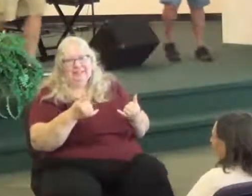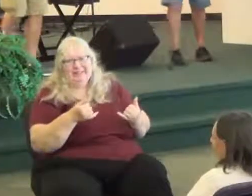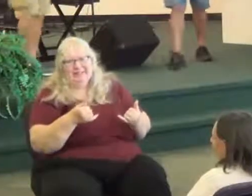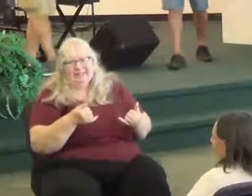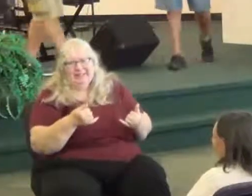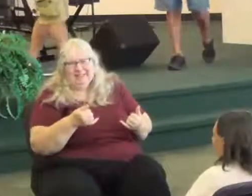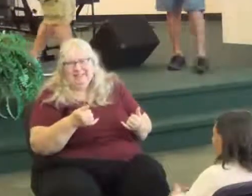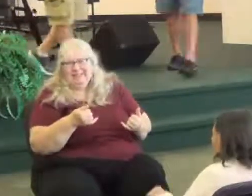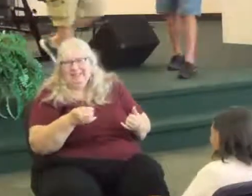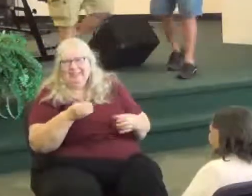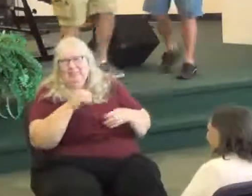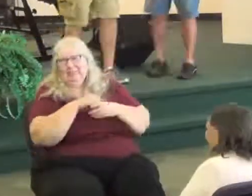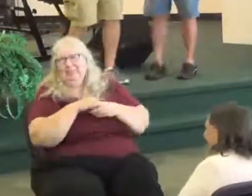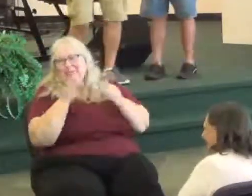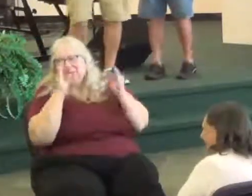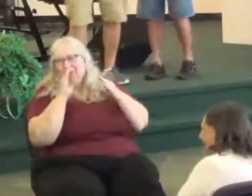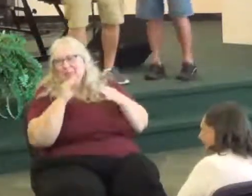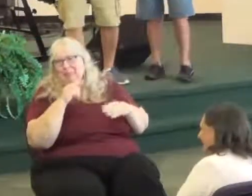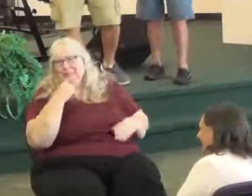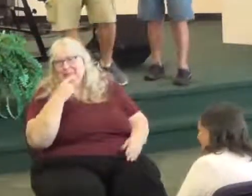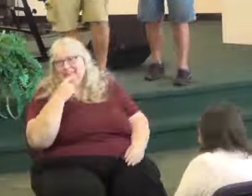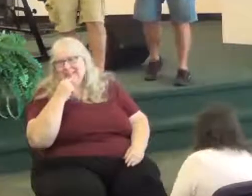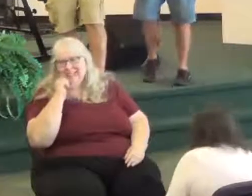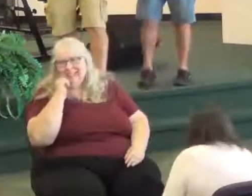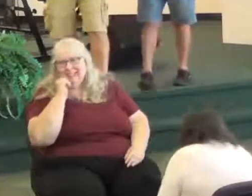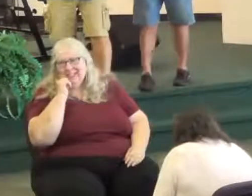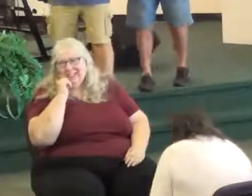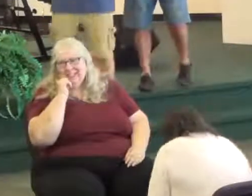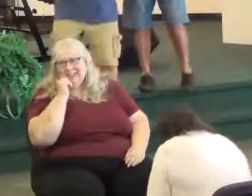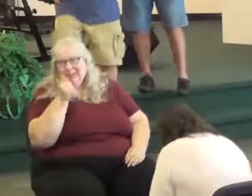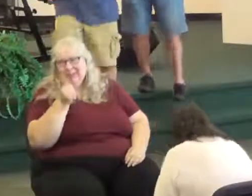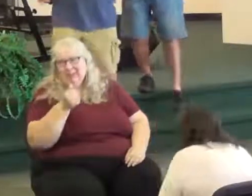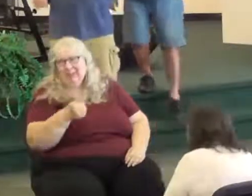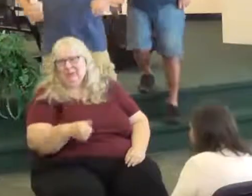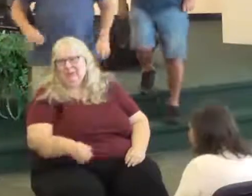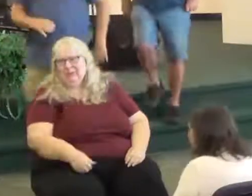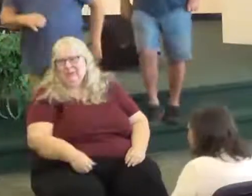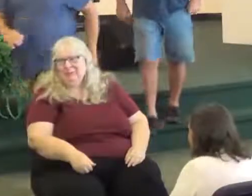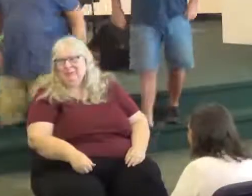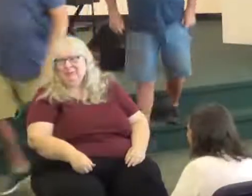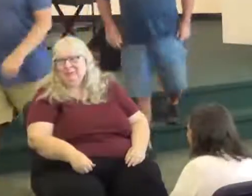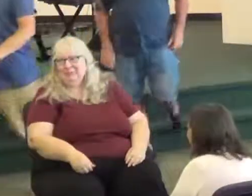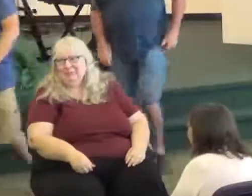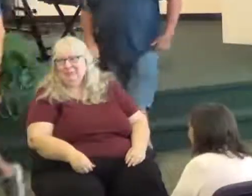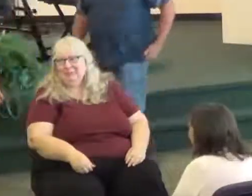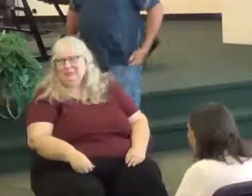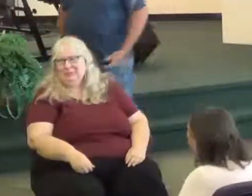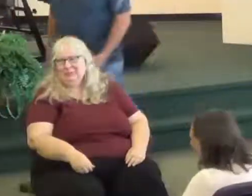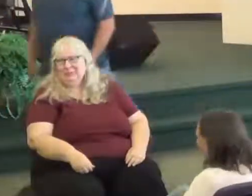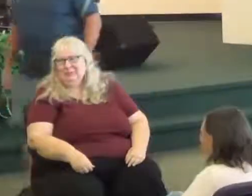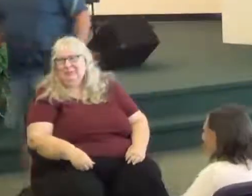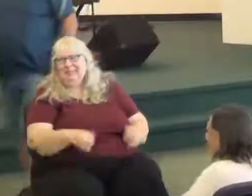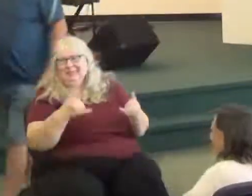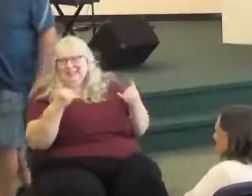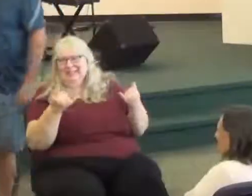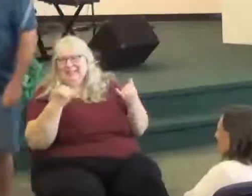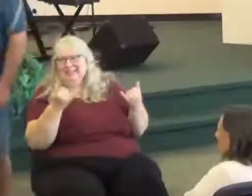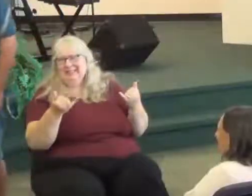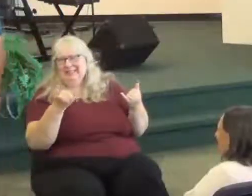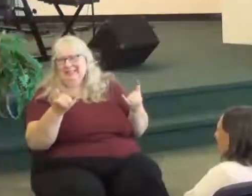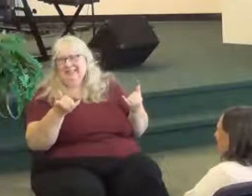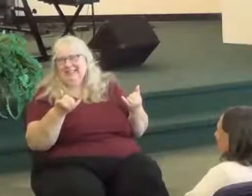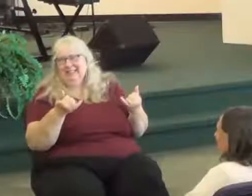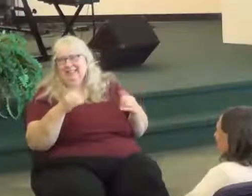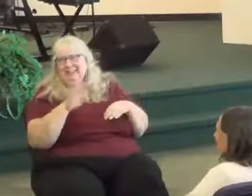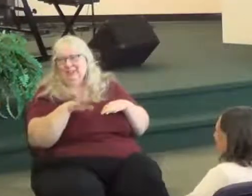See, I get in trouble. I don't even know what day it is anymore. I'm serious. It's today. You can